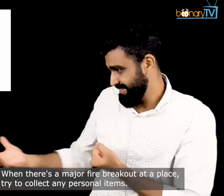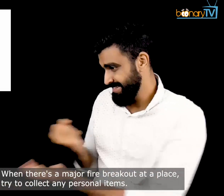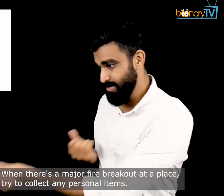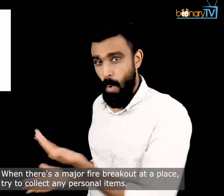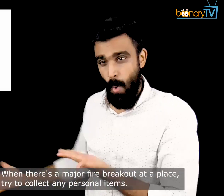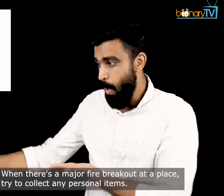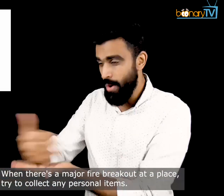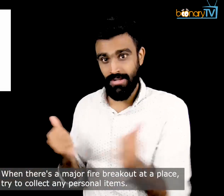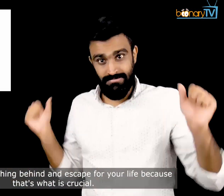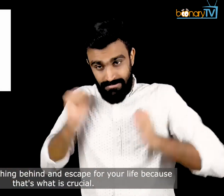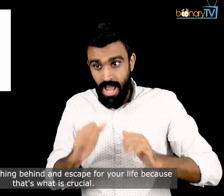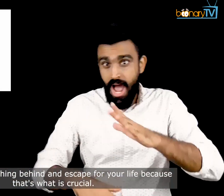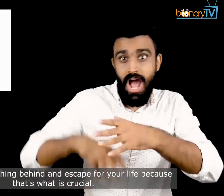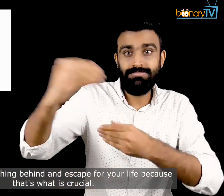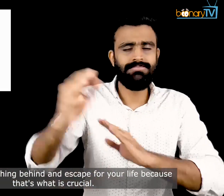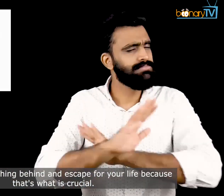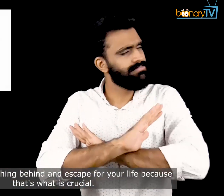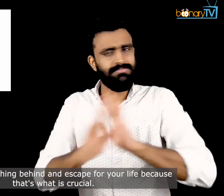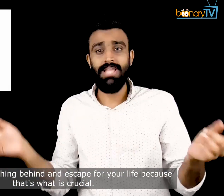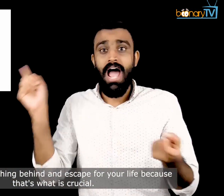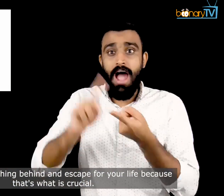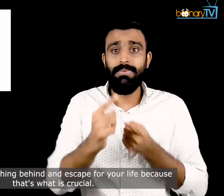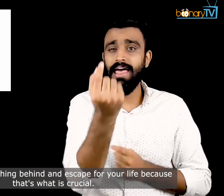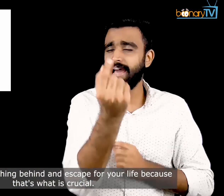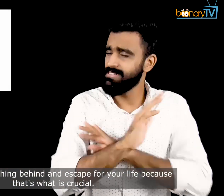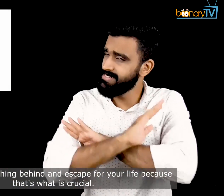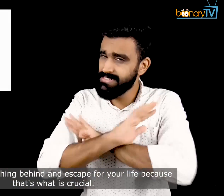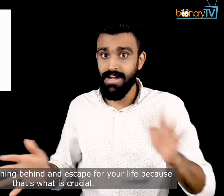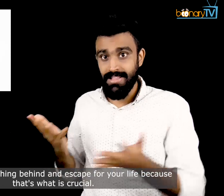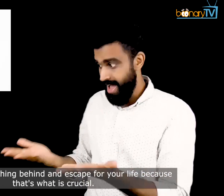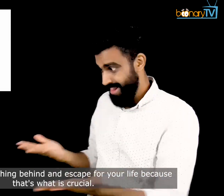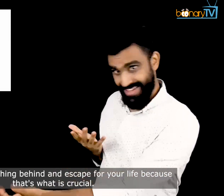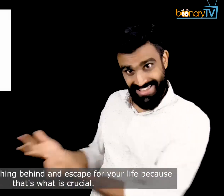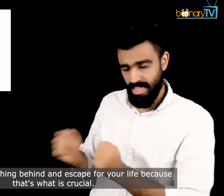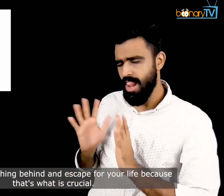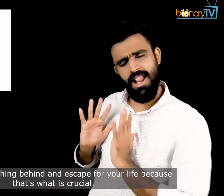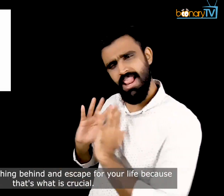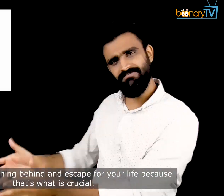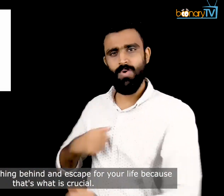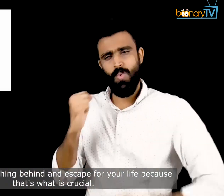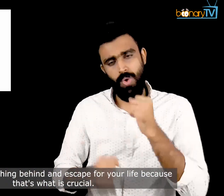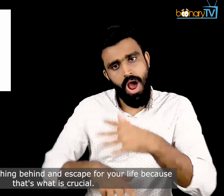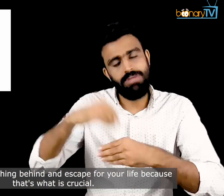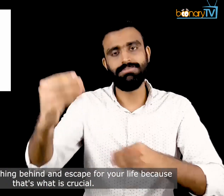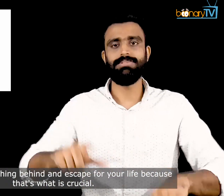personal items. Just leave everything behind and escape for your life, because that's what is